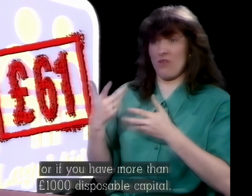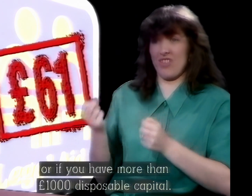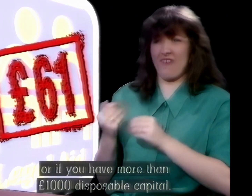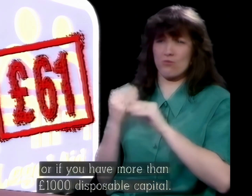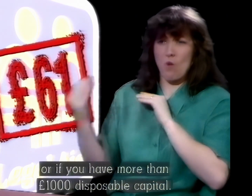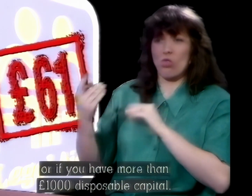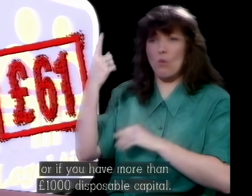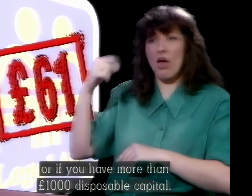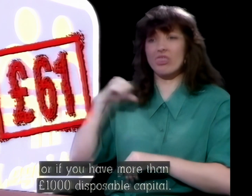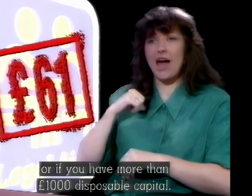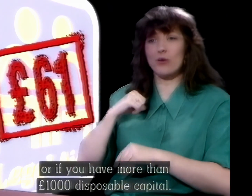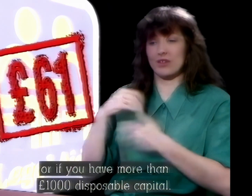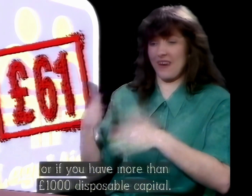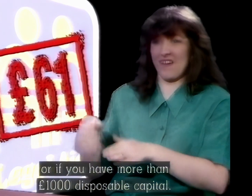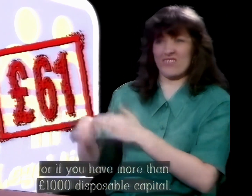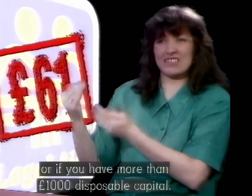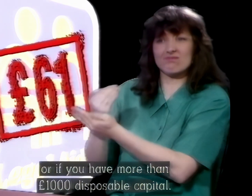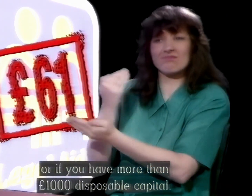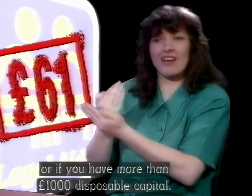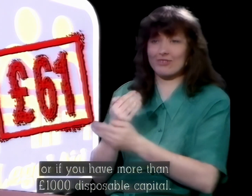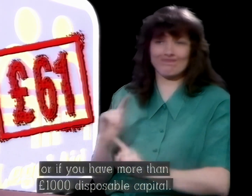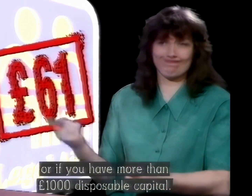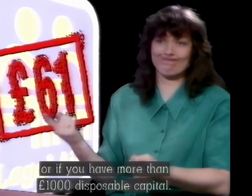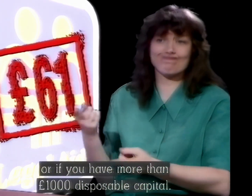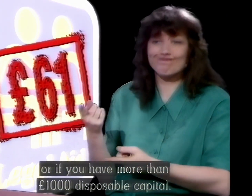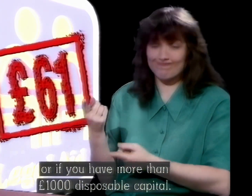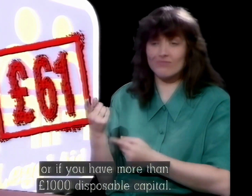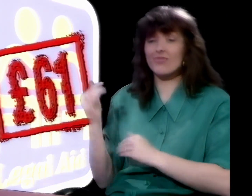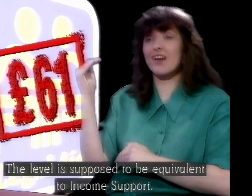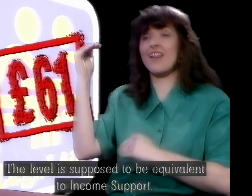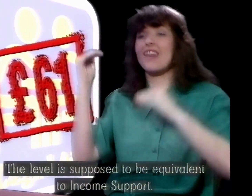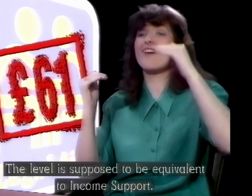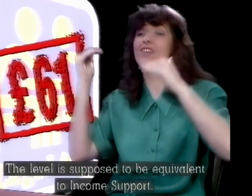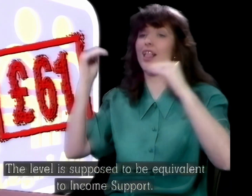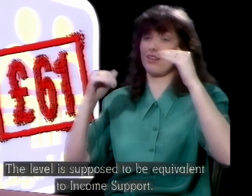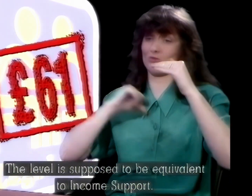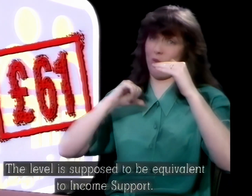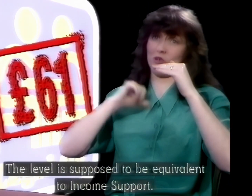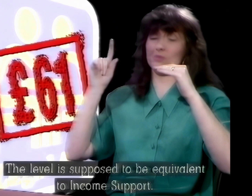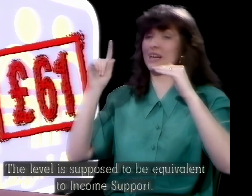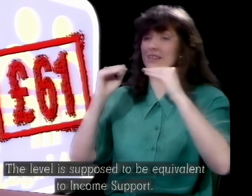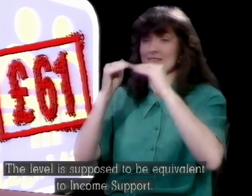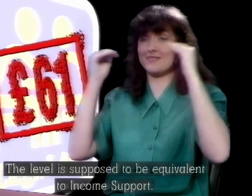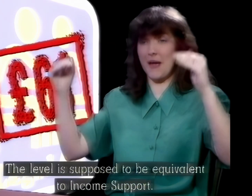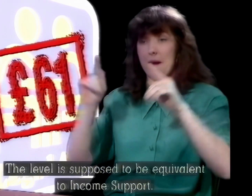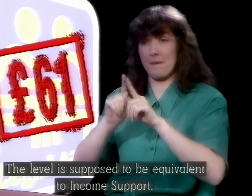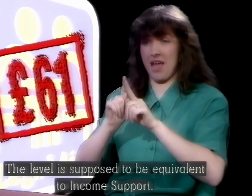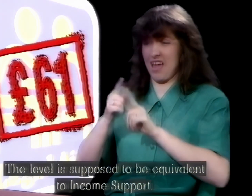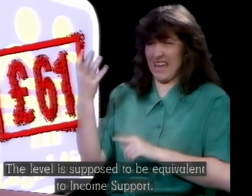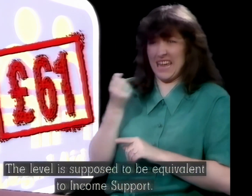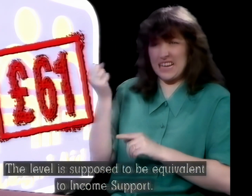than £1,000 disposable capital. The level is supposed to be equivalent to income